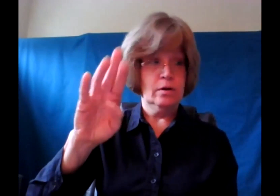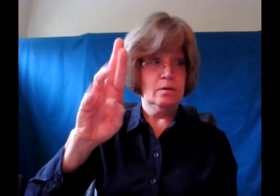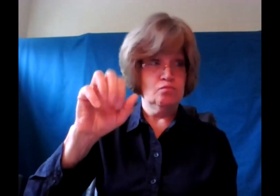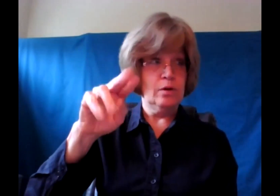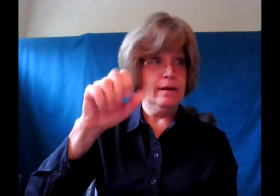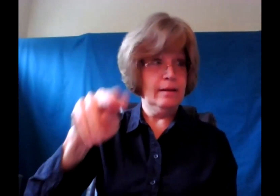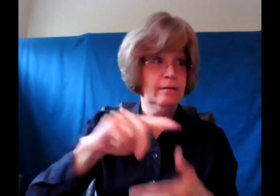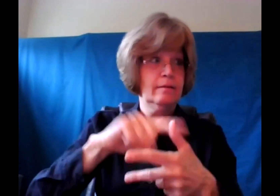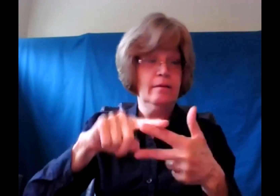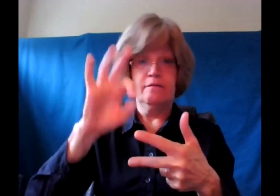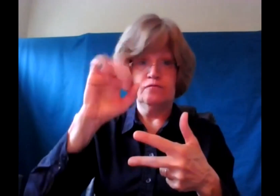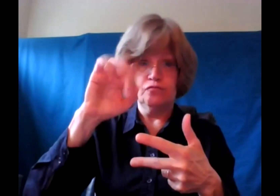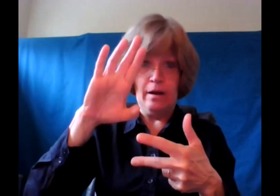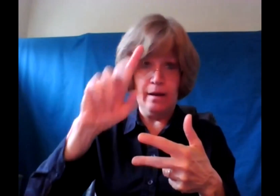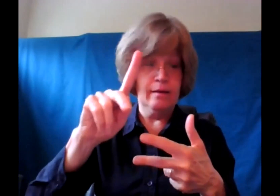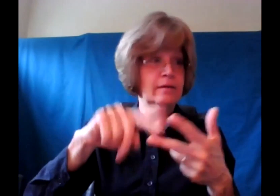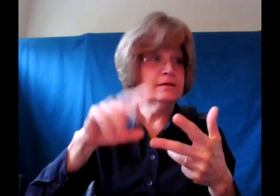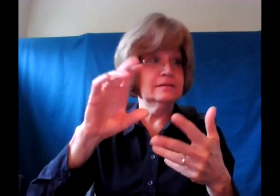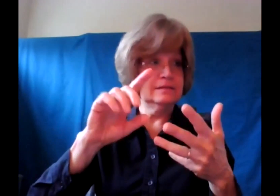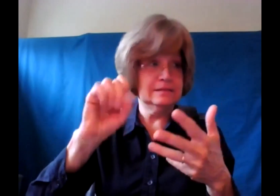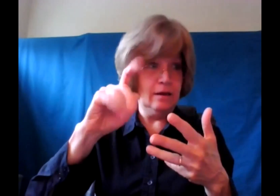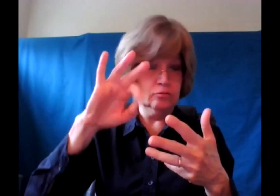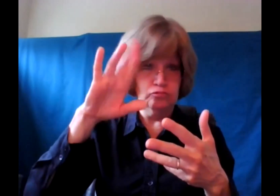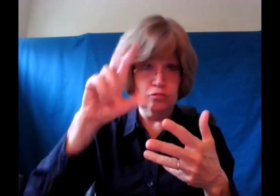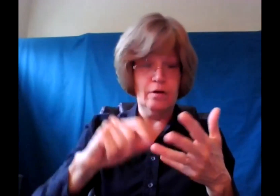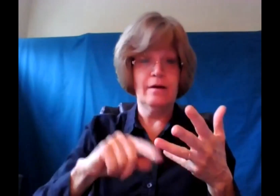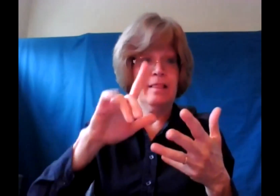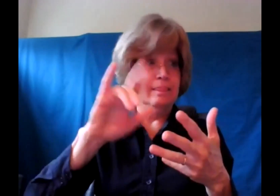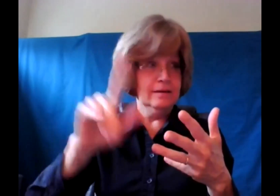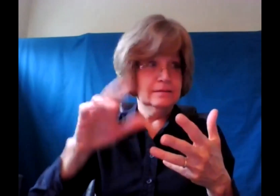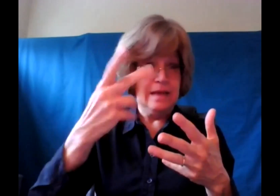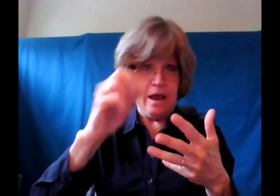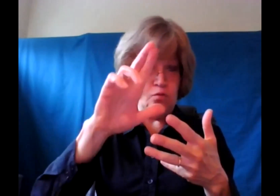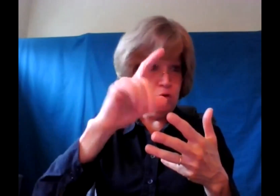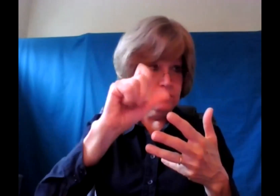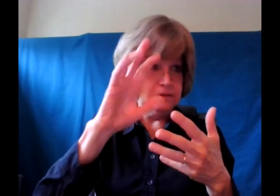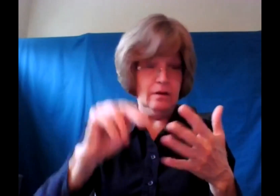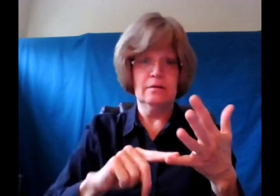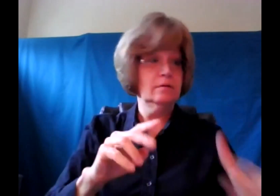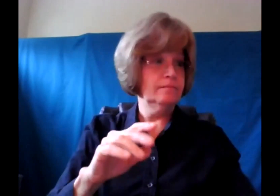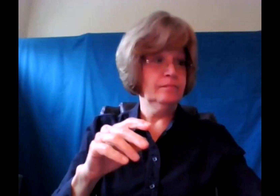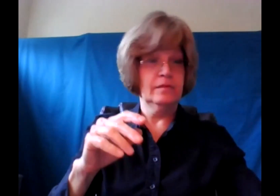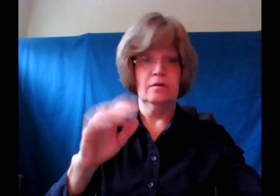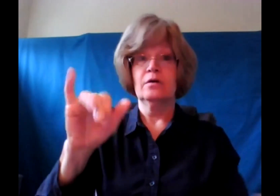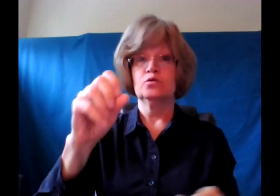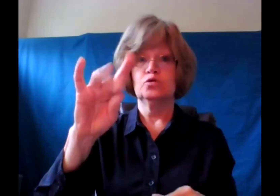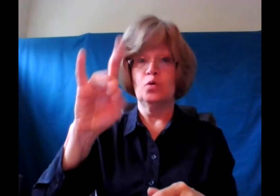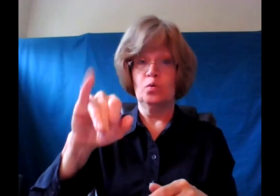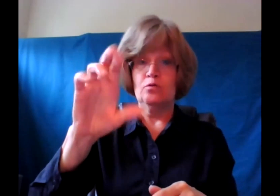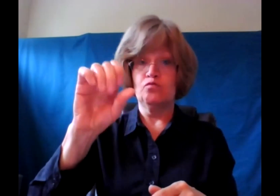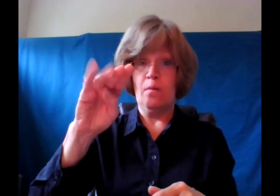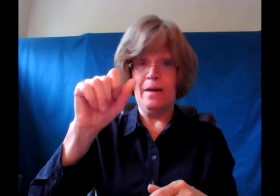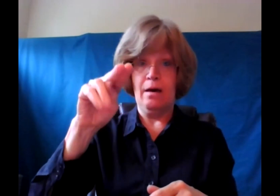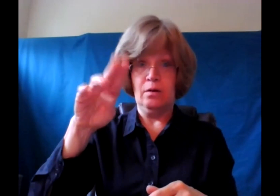Brennan, Frank Harrelson, Sandra Harrelson, Liz Harrelson, Jody Romano. Thank you.